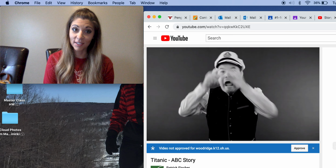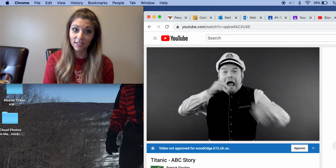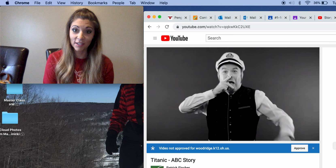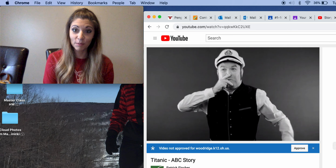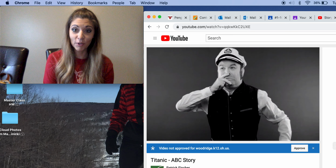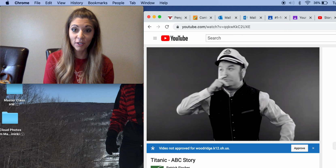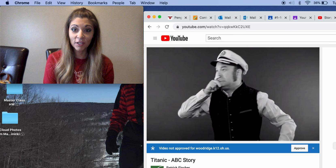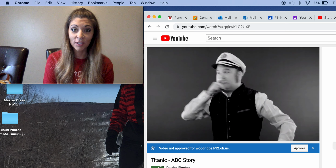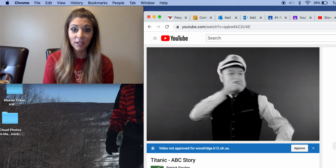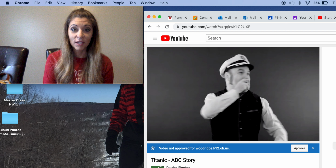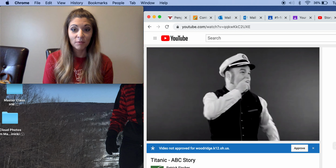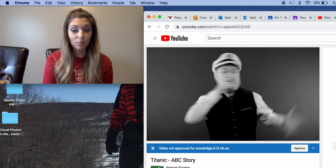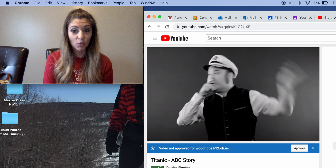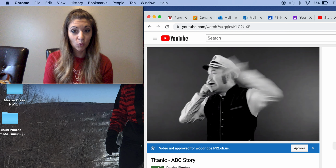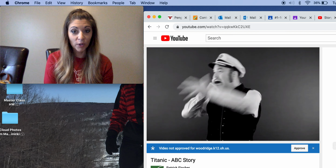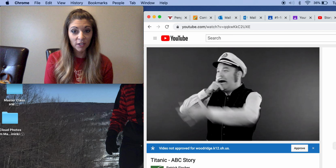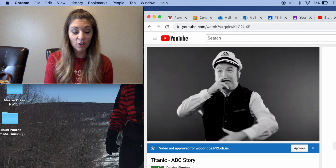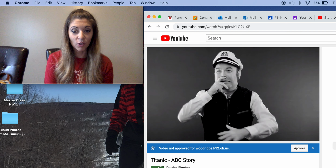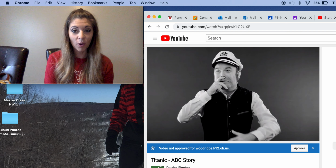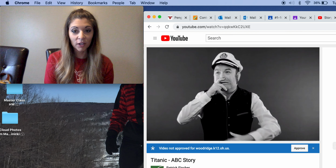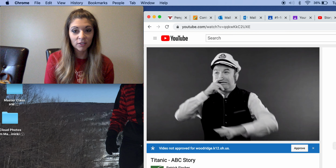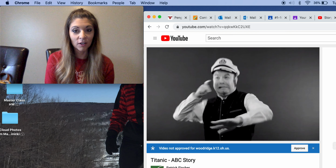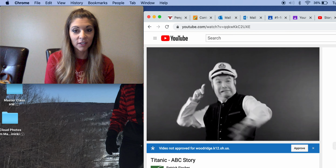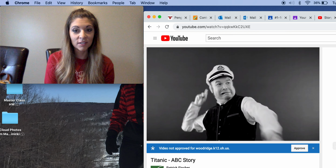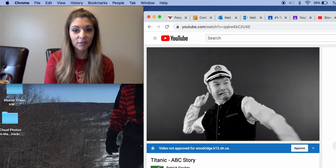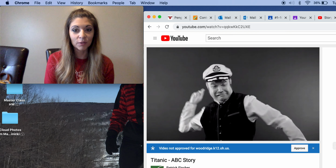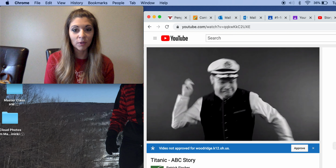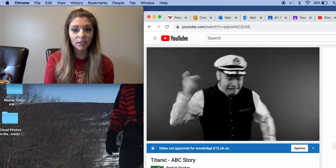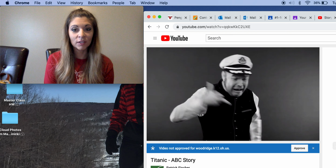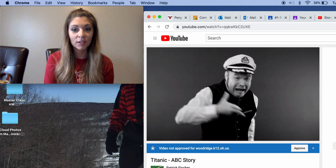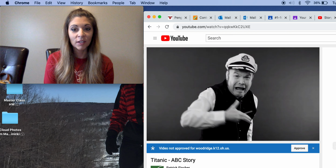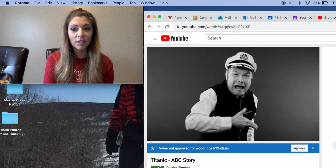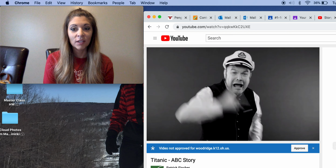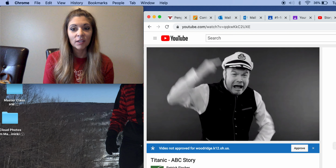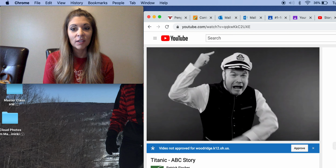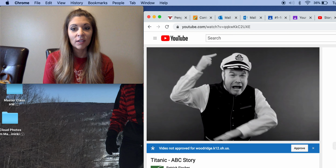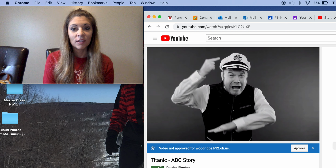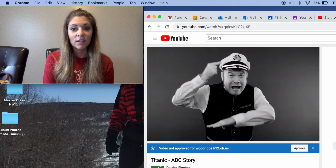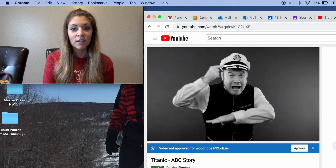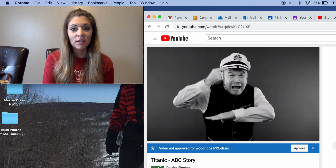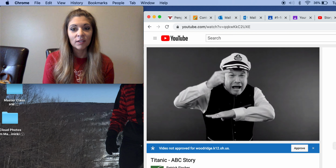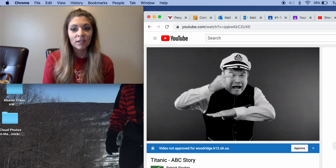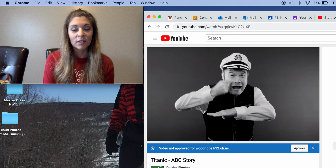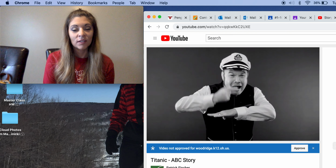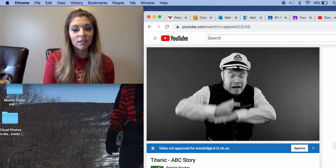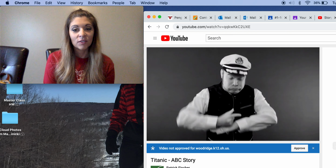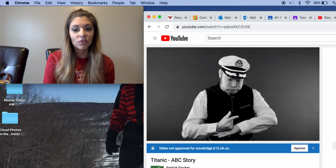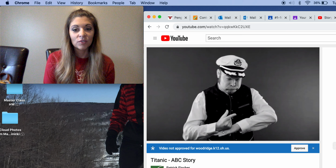Obviously sees the iceberg. Radio or walkie-talkies, everyone.